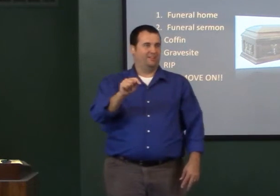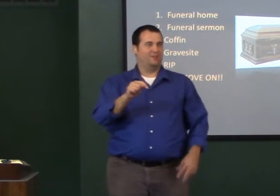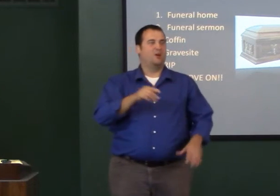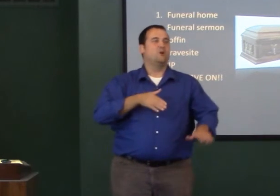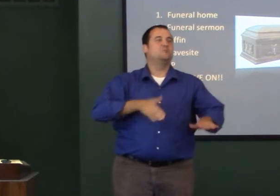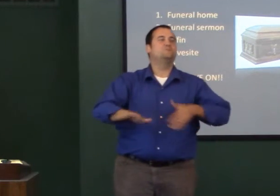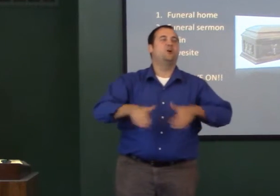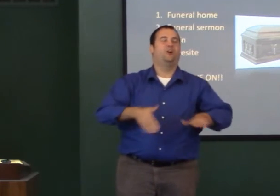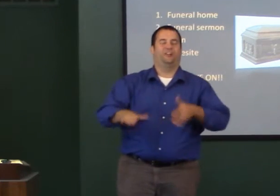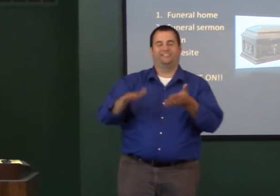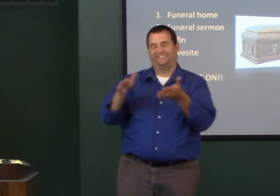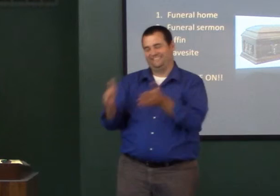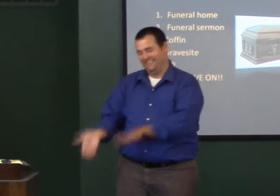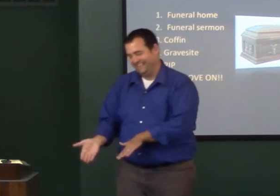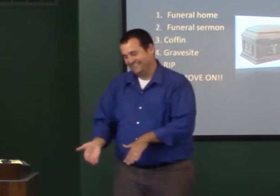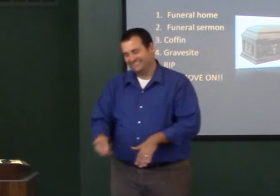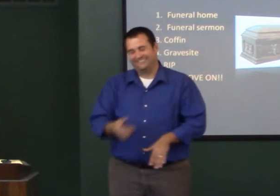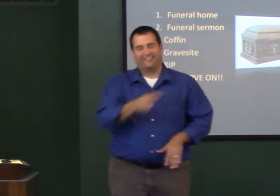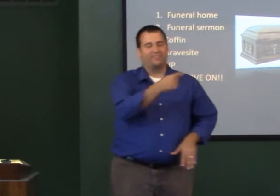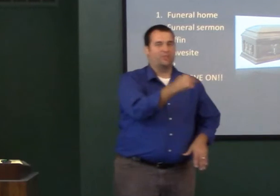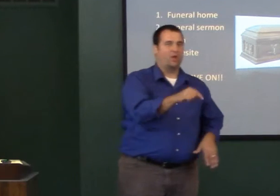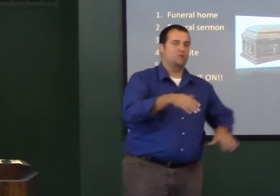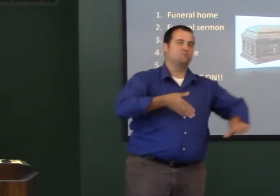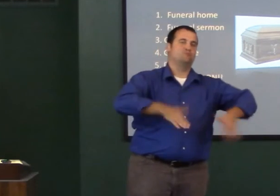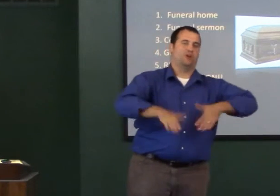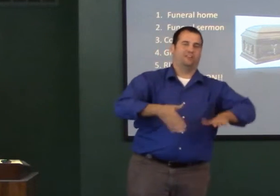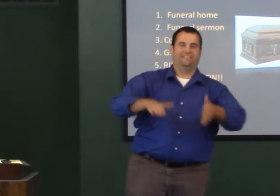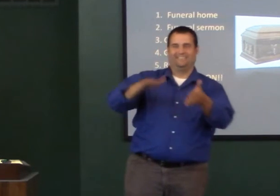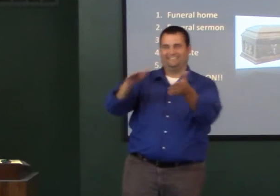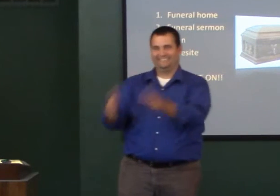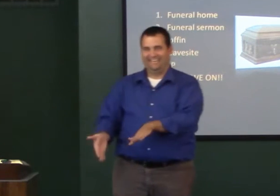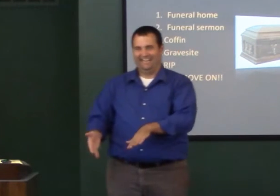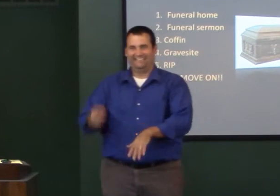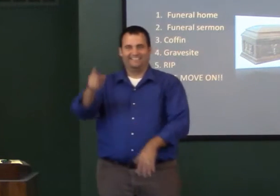Walking Dead. Yeah, Walking Dead. Walking Dead, yeah, zombies.